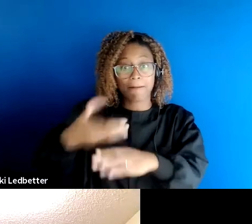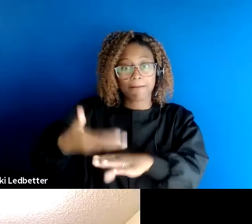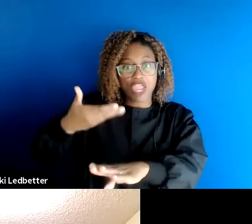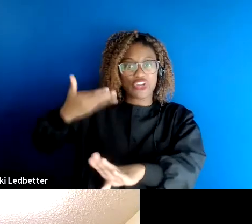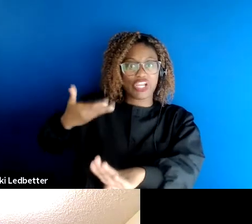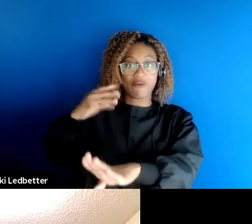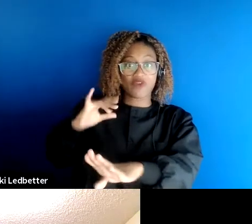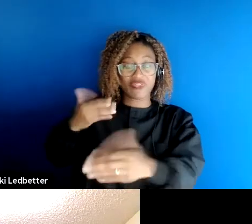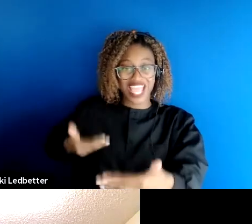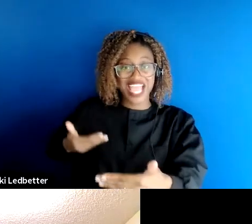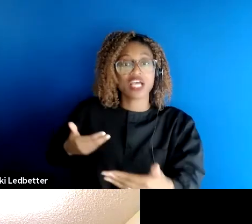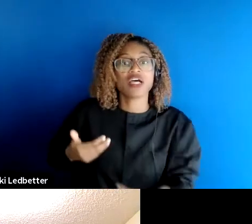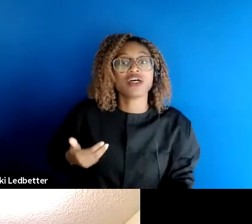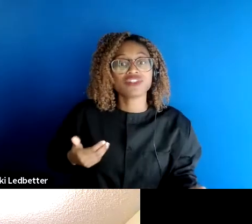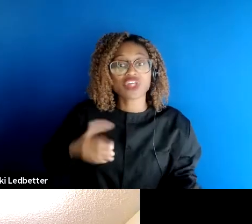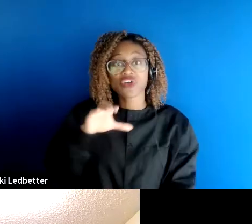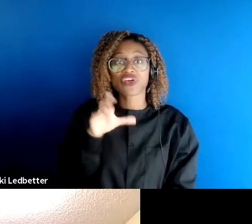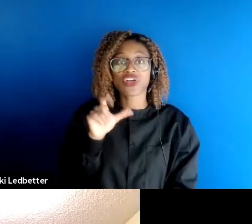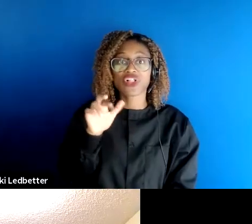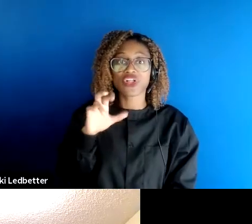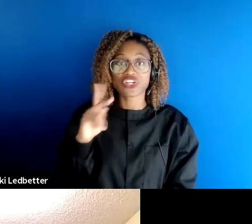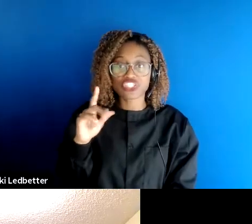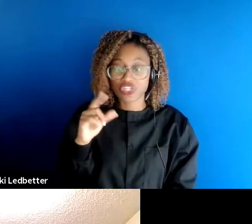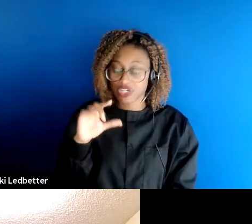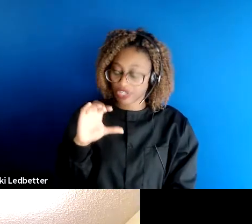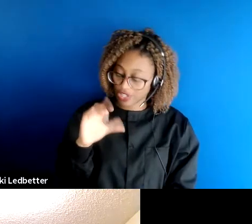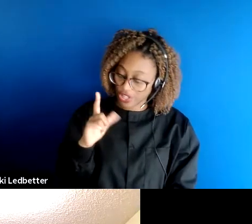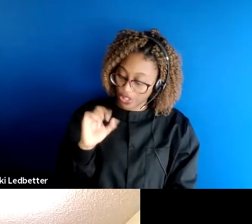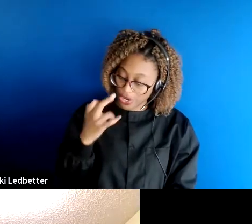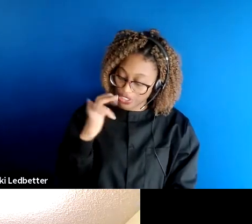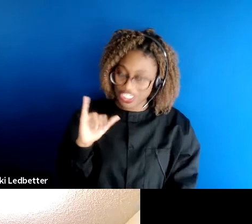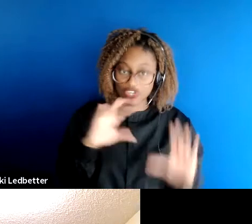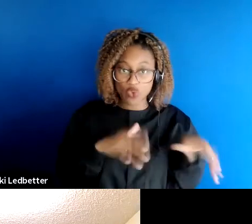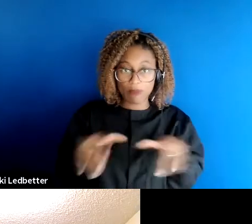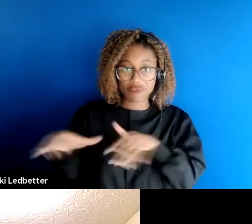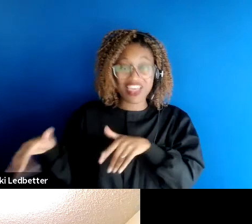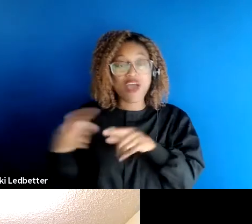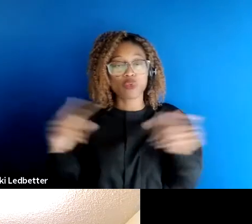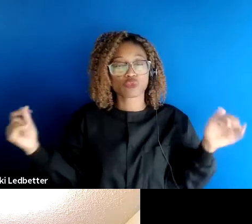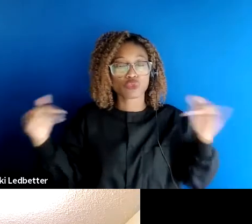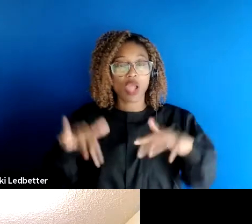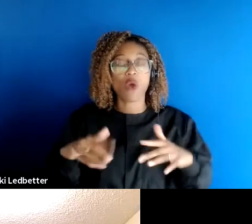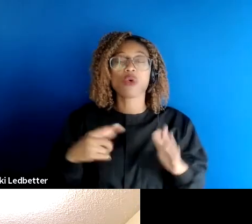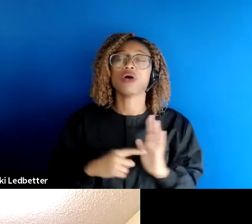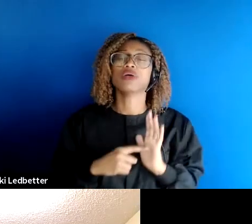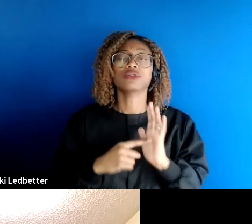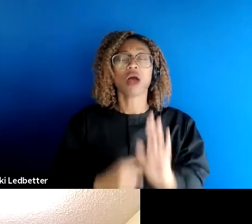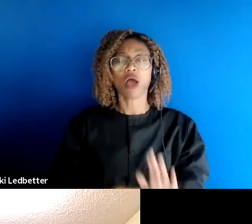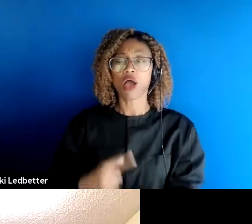so the different sort of clergy from different areas would come, and they wanted to show how pious they were, or